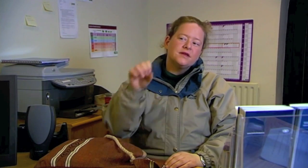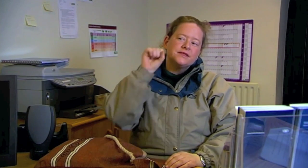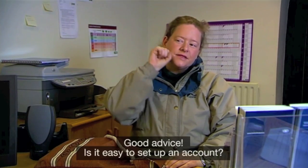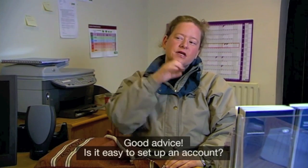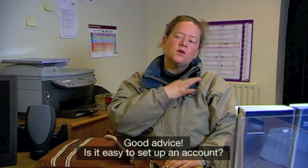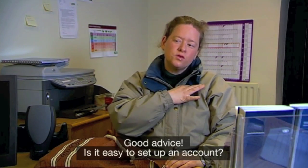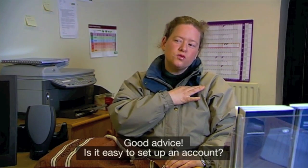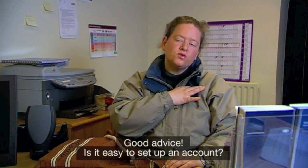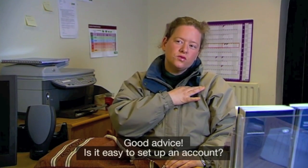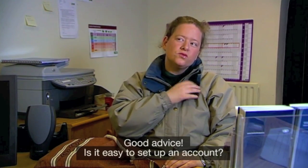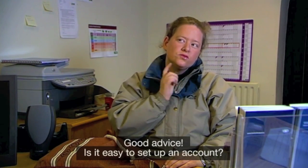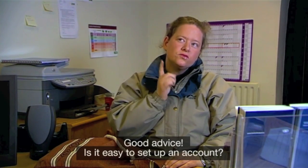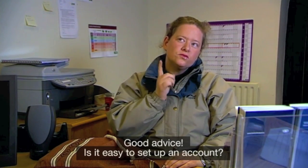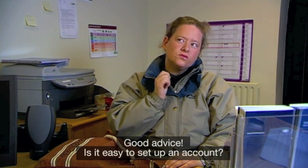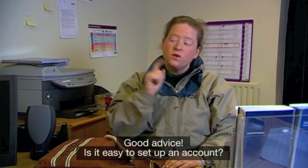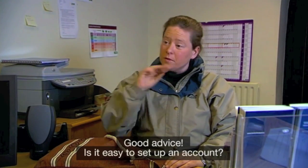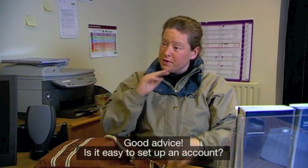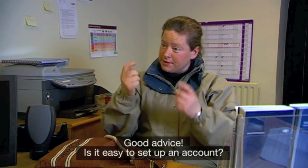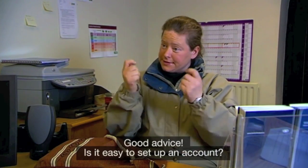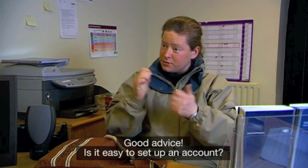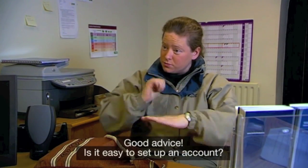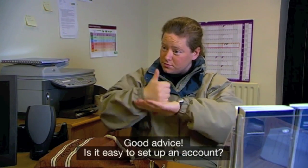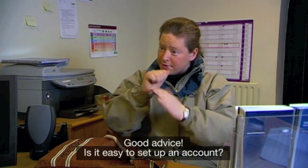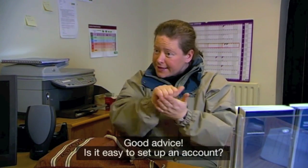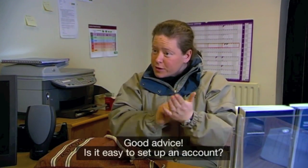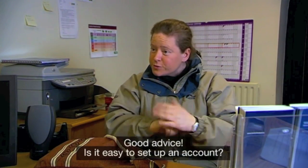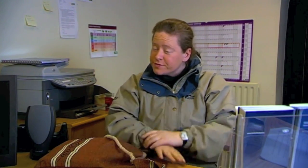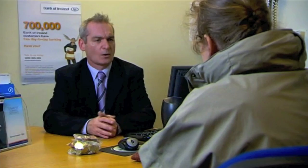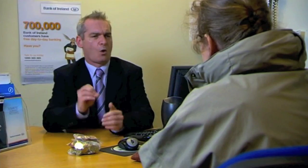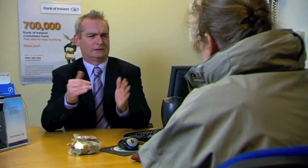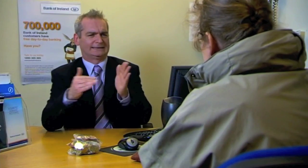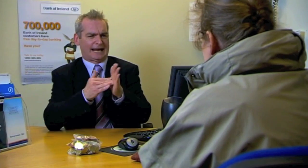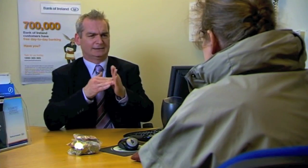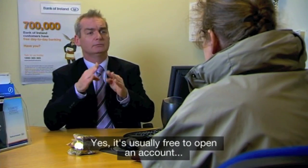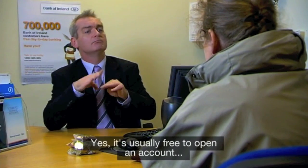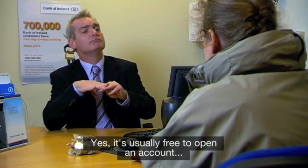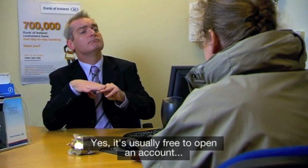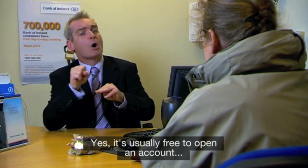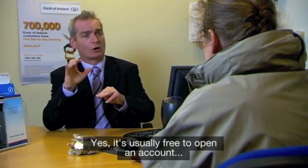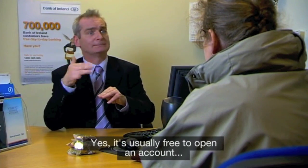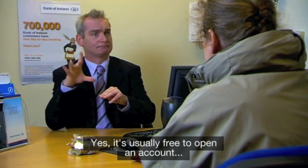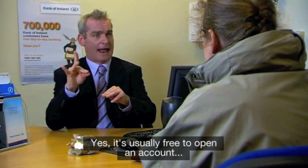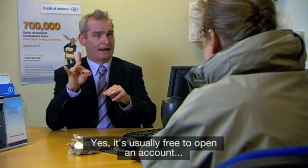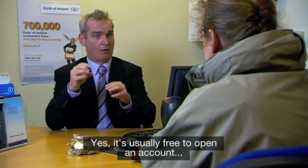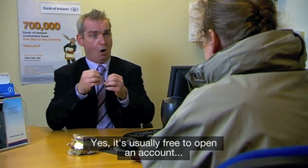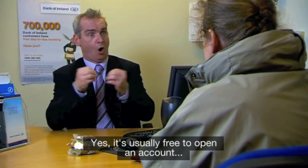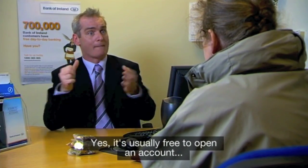It's good advice. Is it easy to set up an account? Oh yes, it's usually free to open an